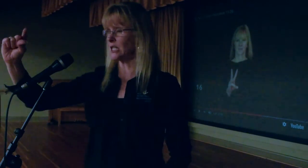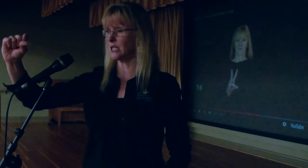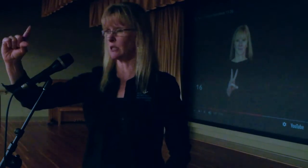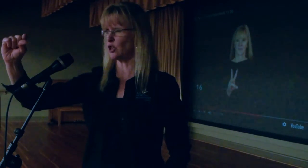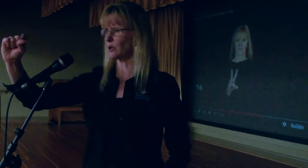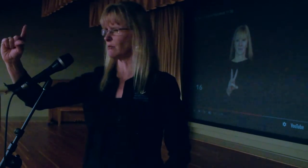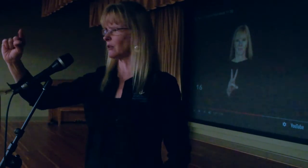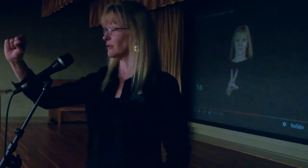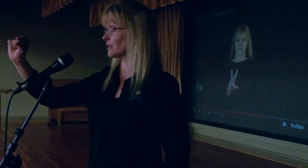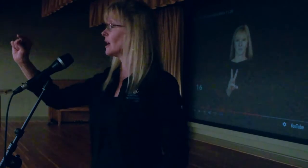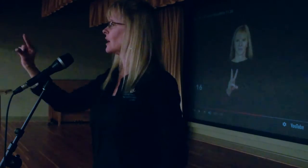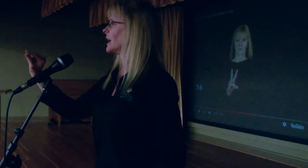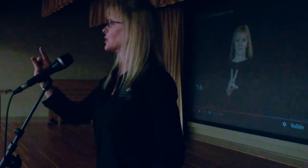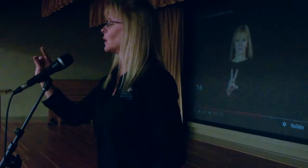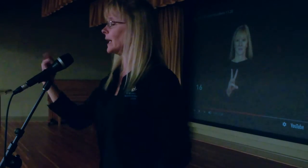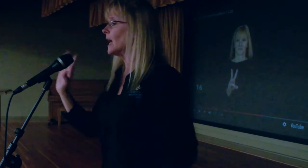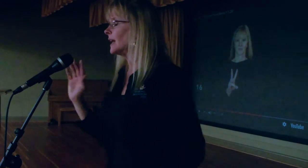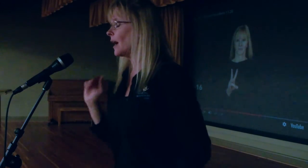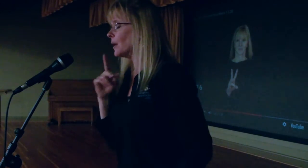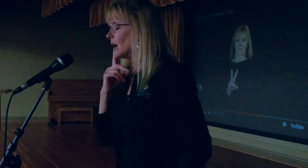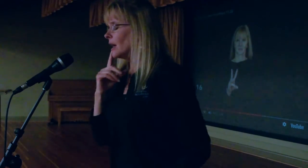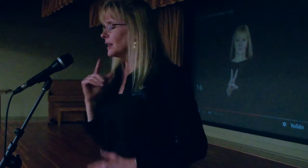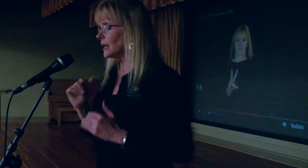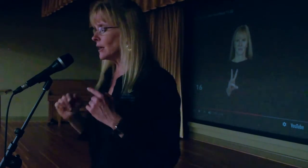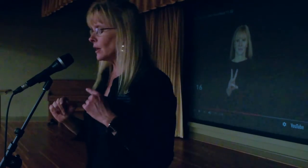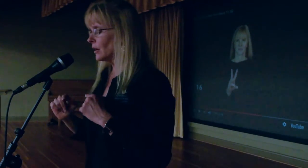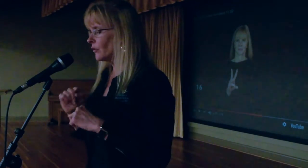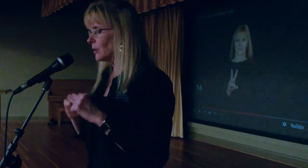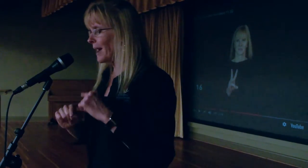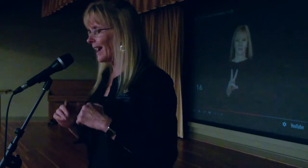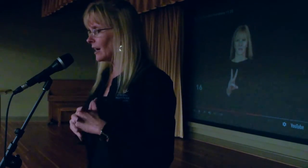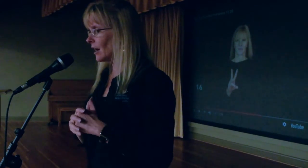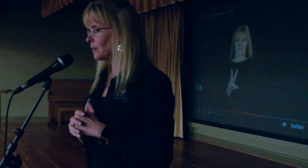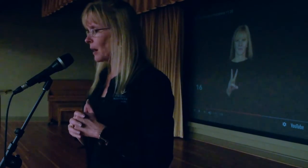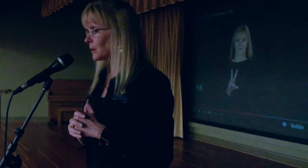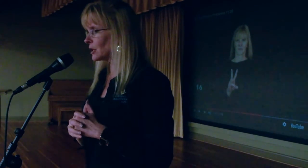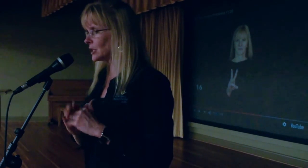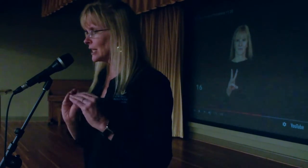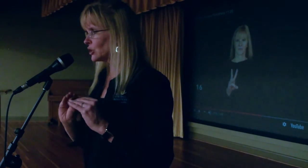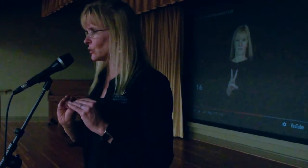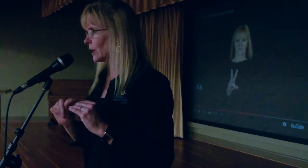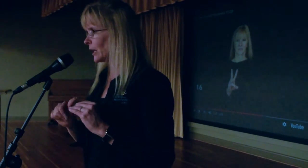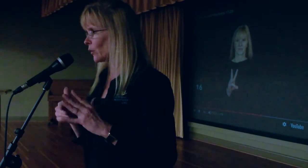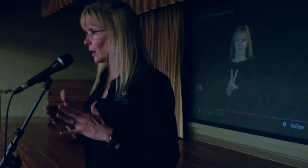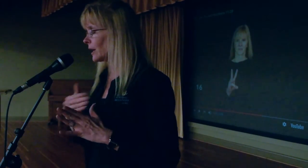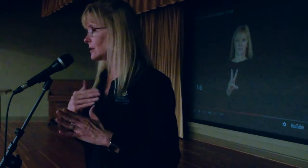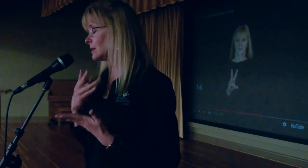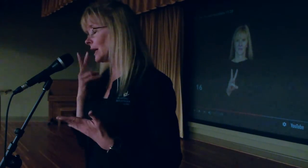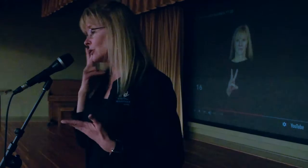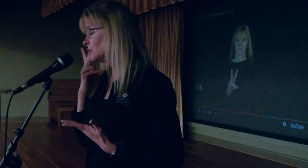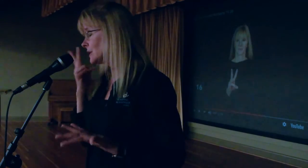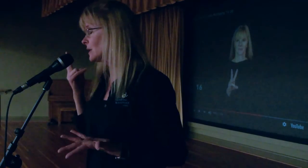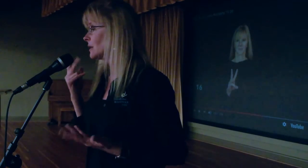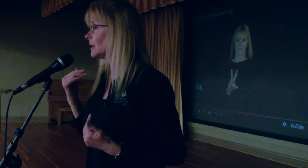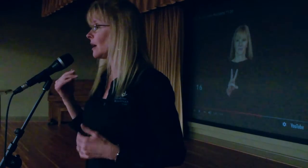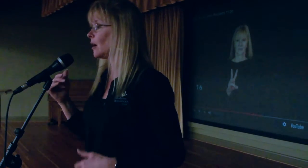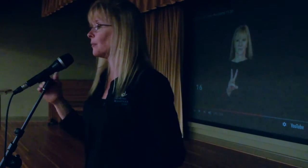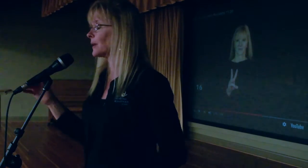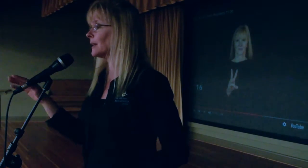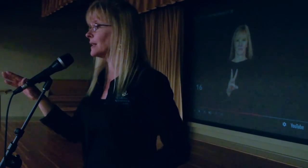heads. Okay, 20. Now, if we back up, I'm going to teach you another way because in case you see it, this